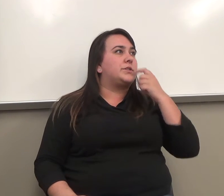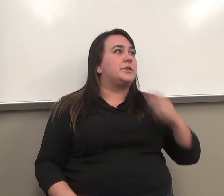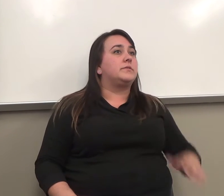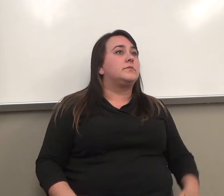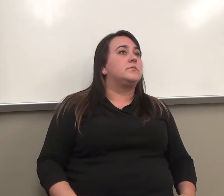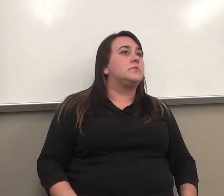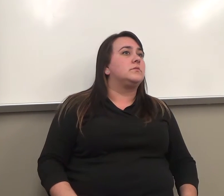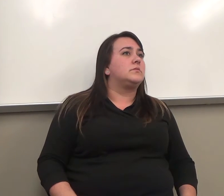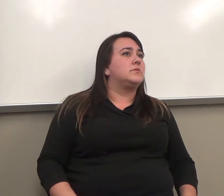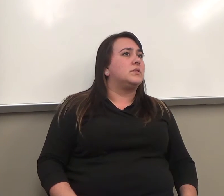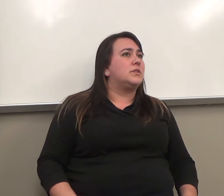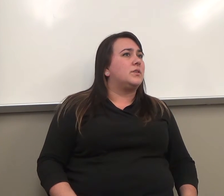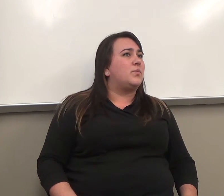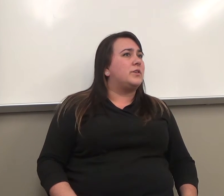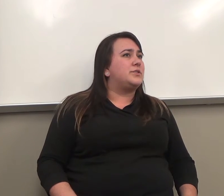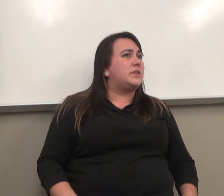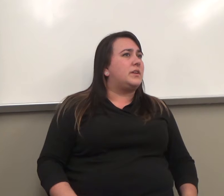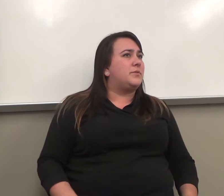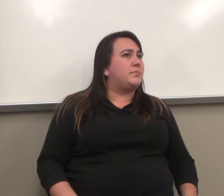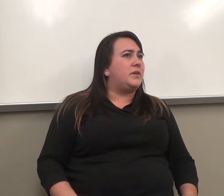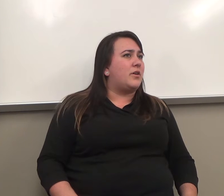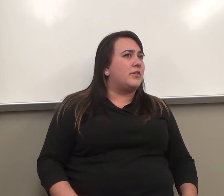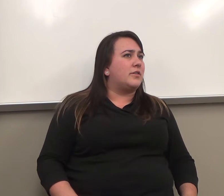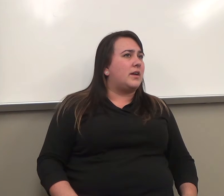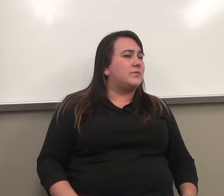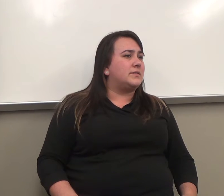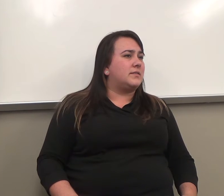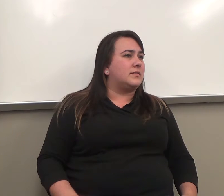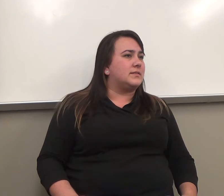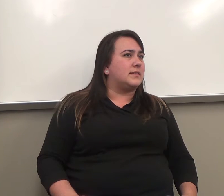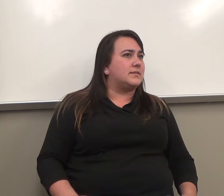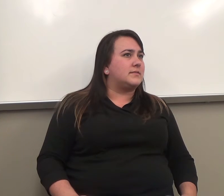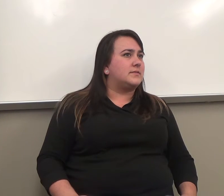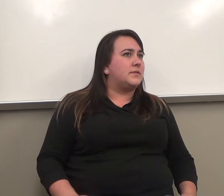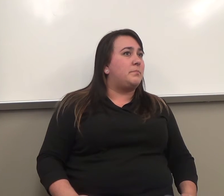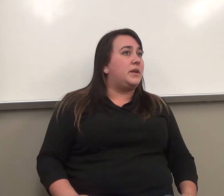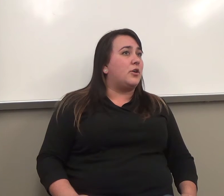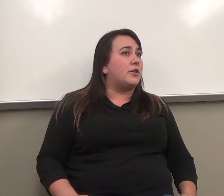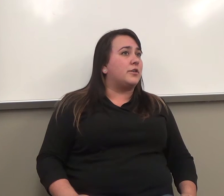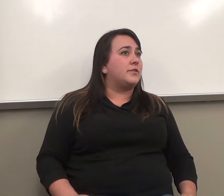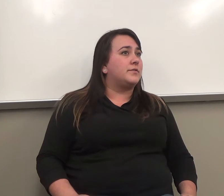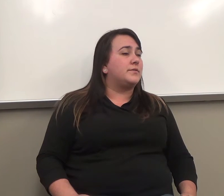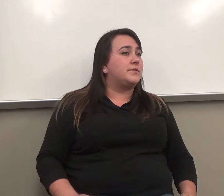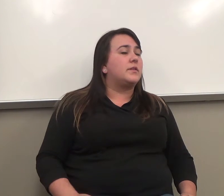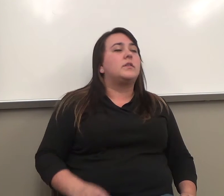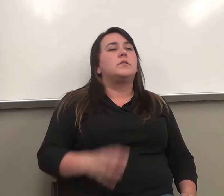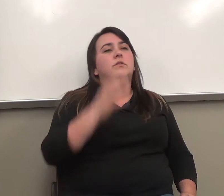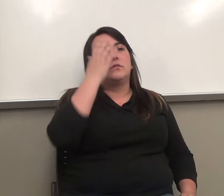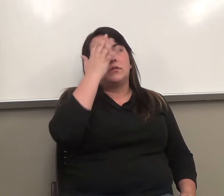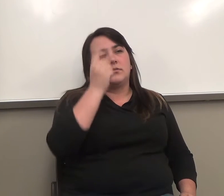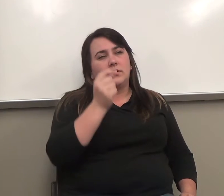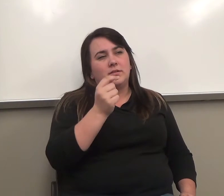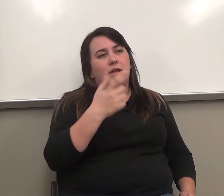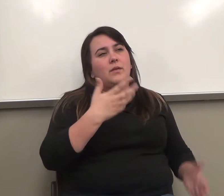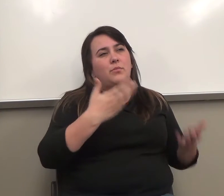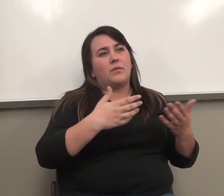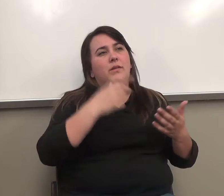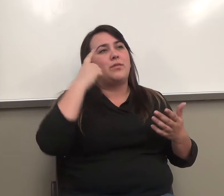Question. Where did you say BR? I don't see it on this list. The what? BR. Oh, you know what? I probably didn't put it on there